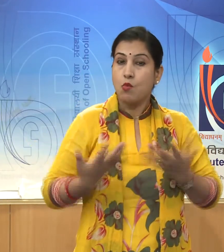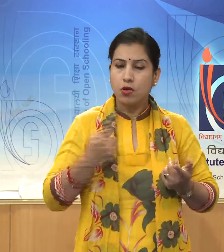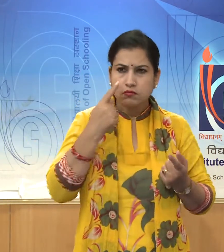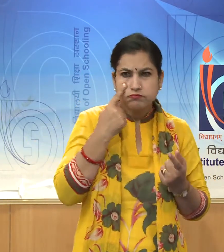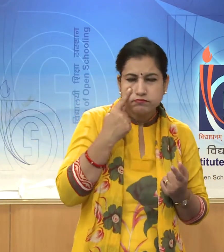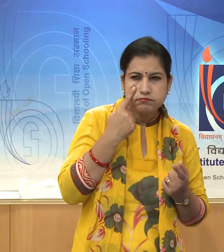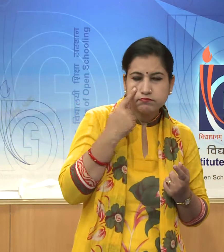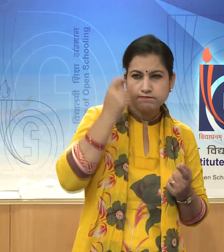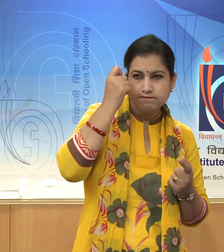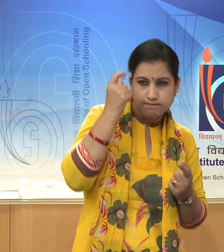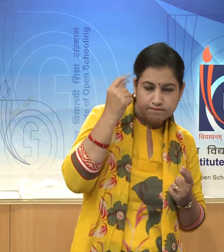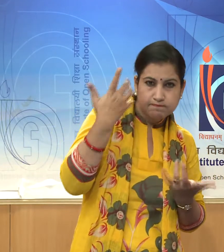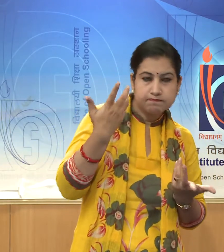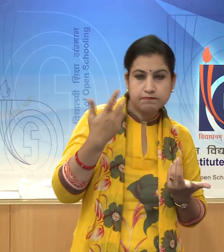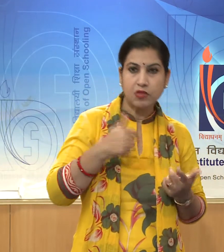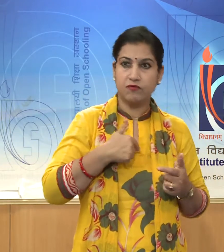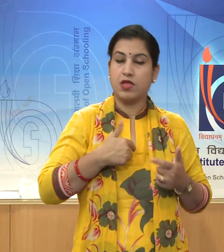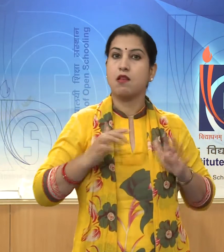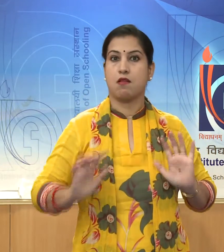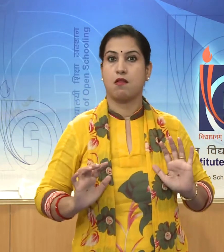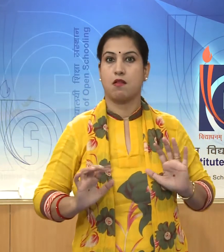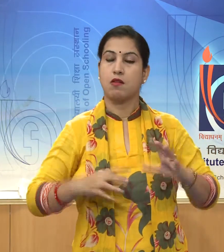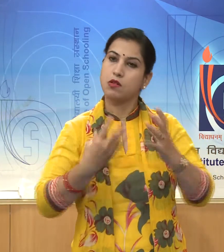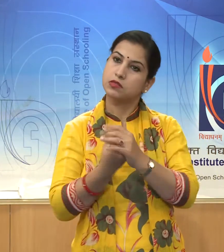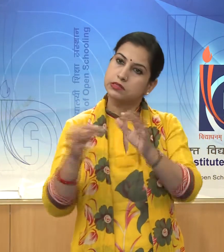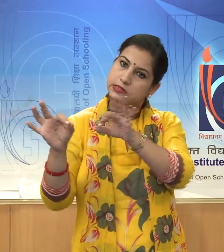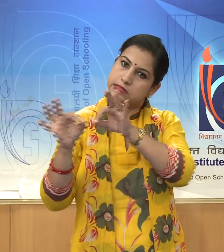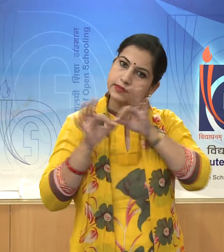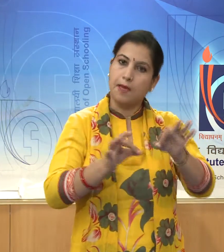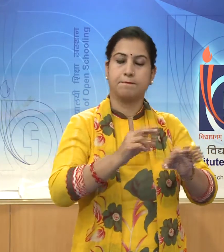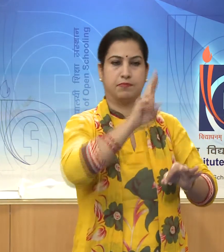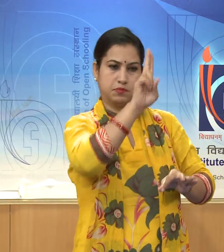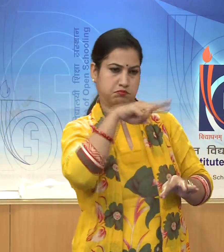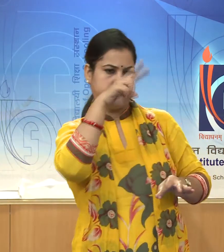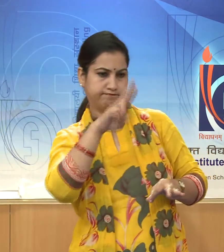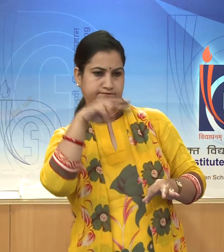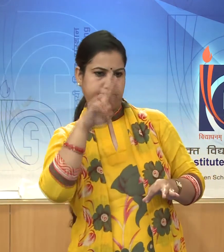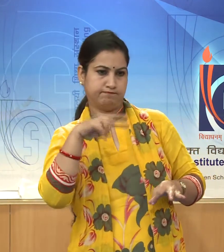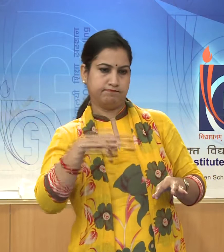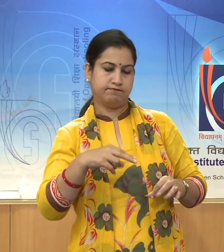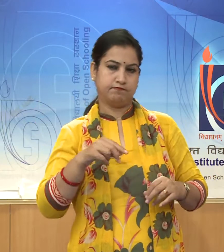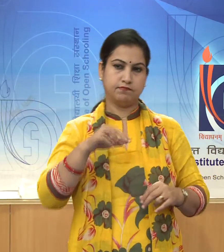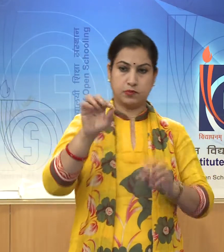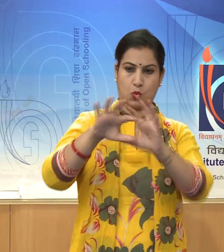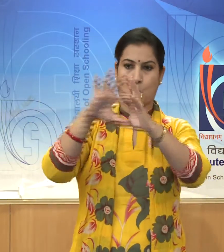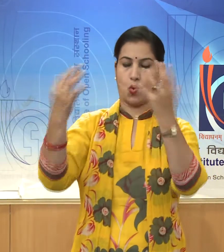what they felt in visible